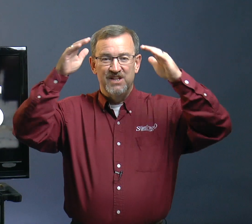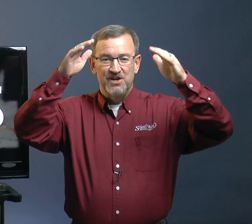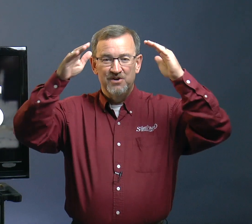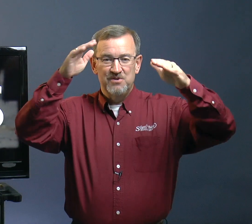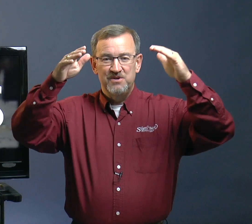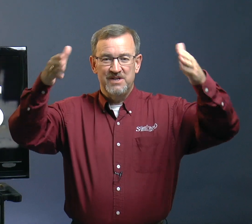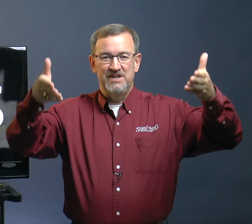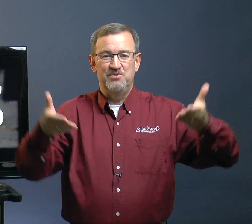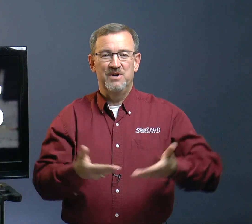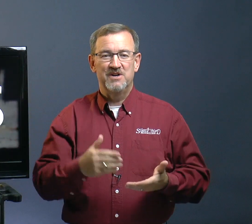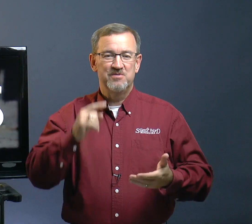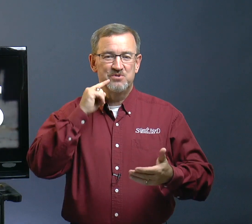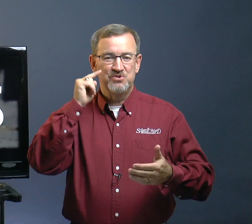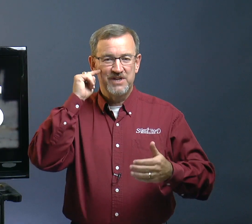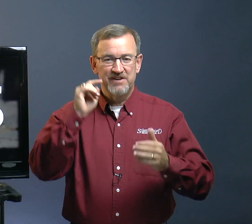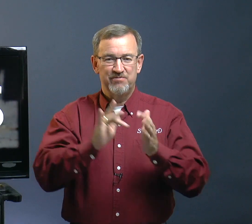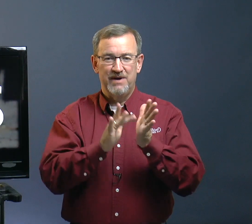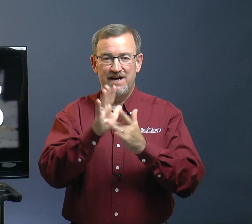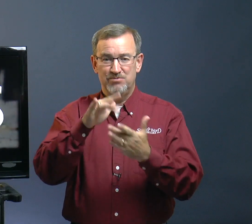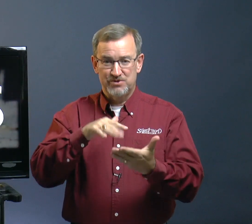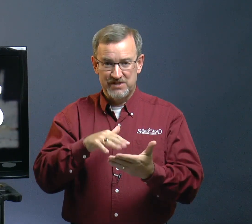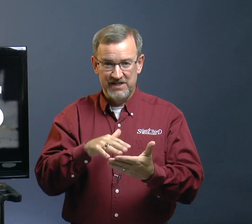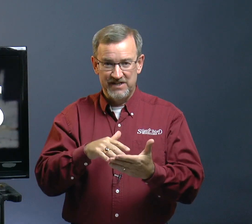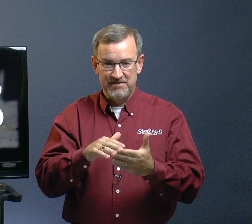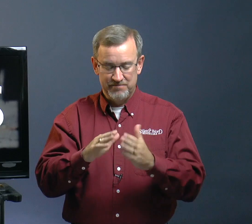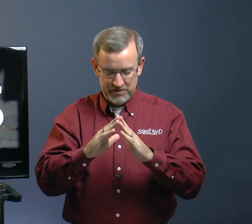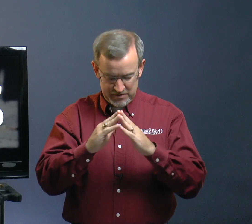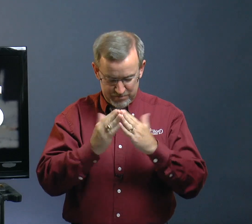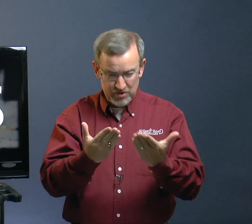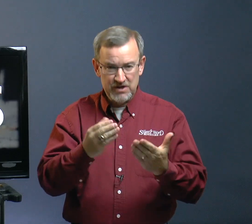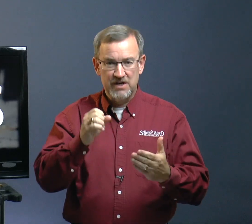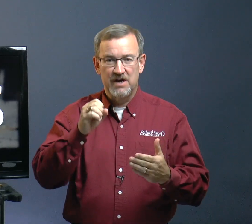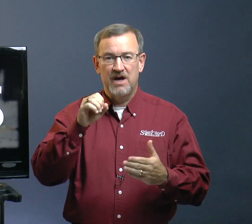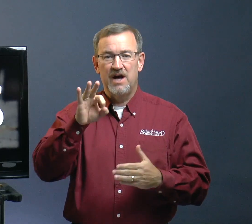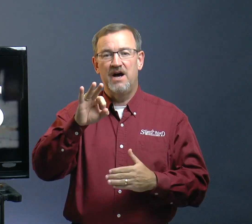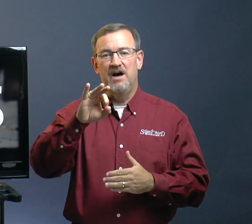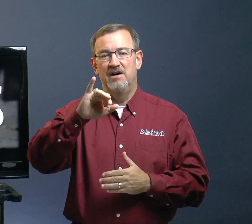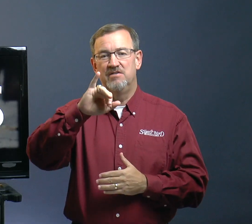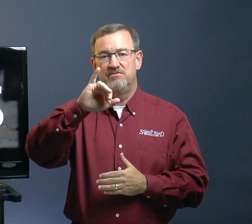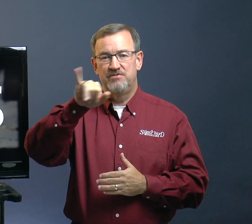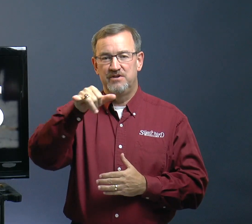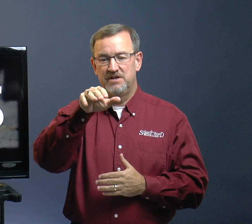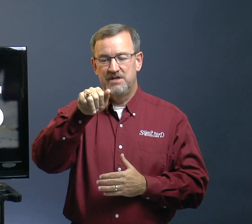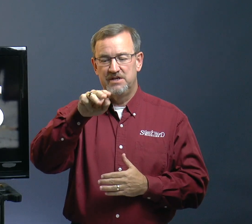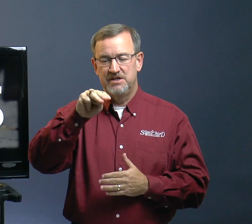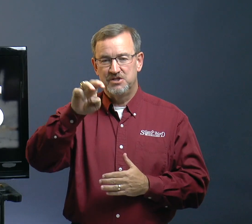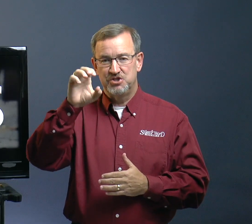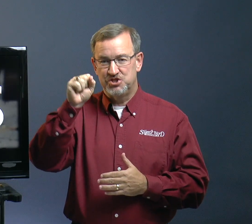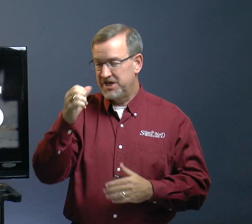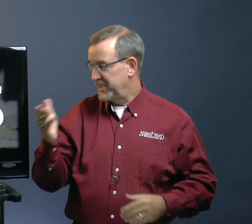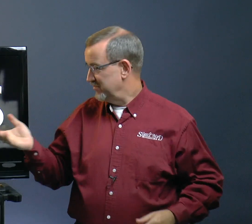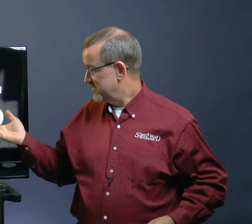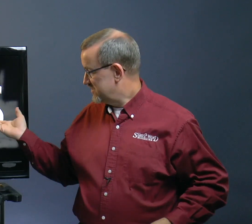Hello and welcome to Deaf Bible Study, the book of James.